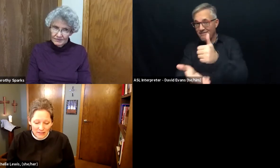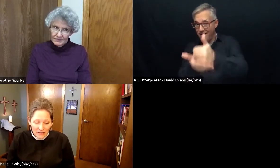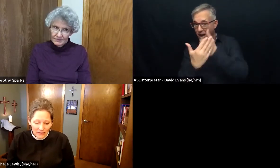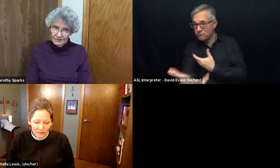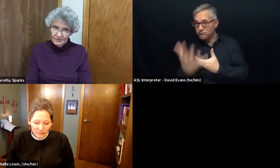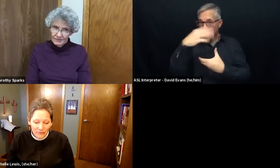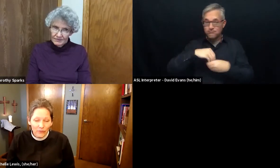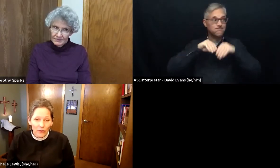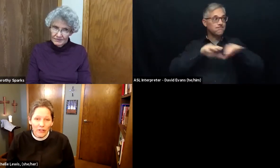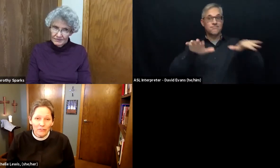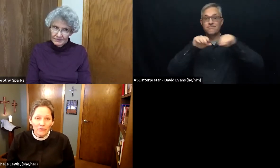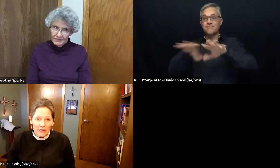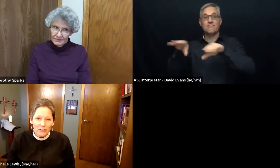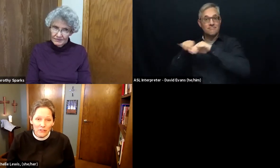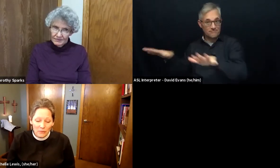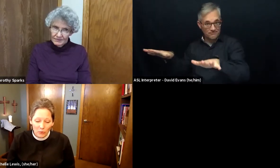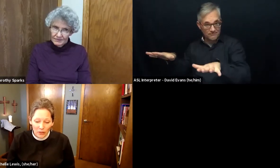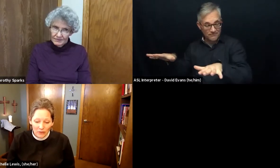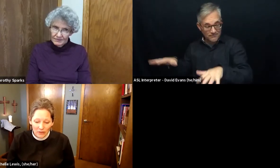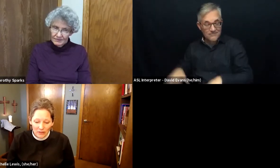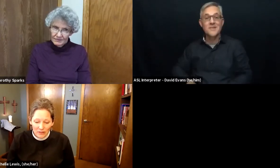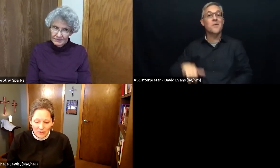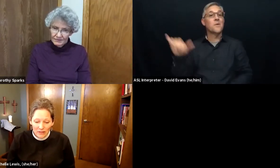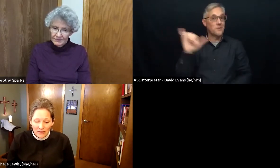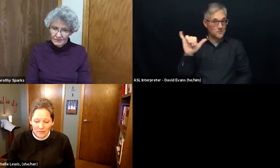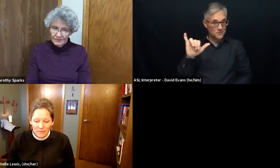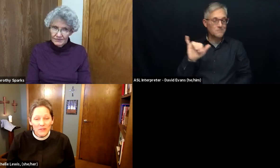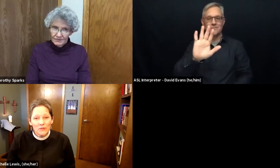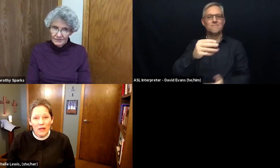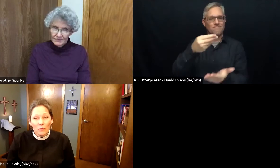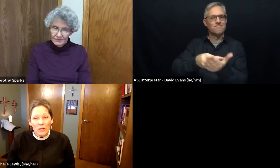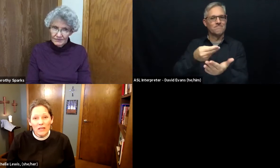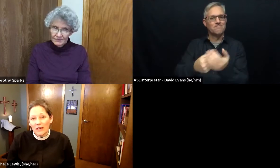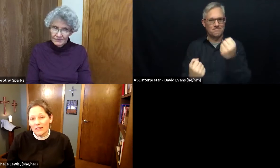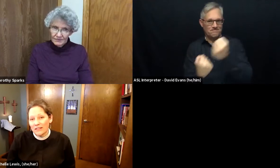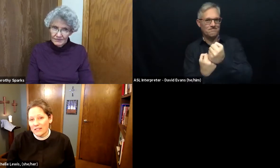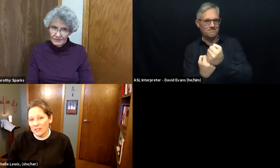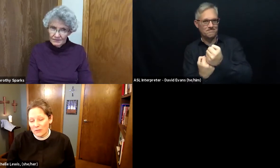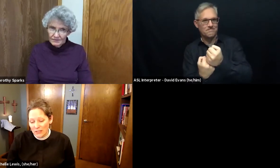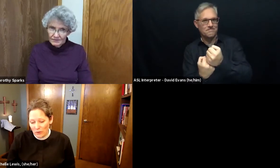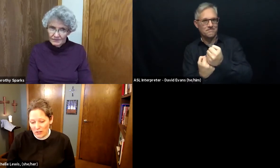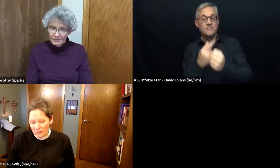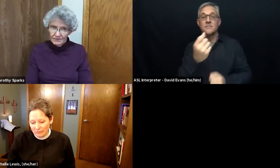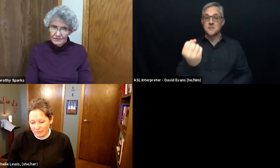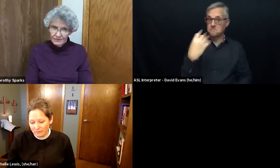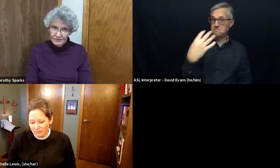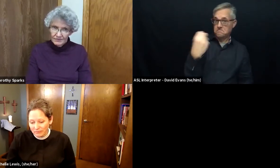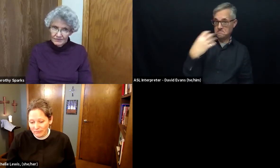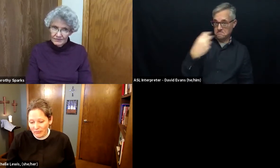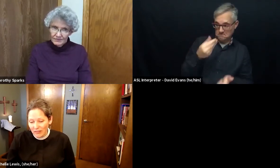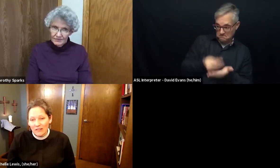And for your financial support so that we can continue this work.